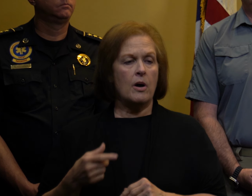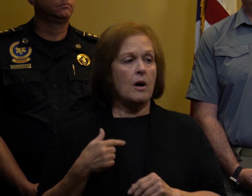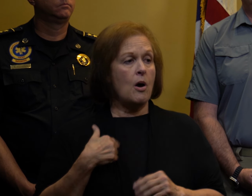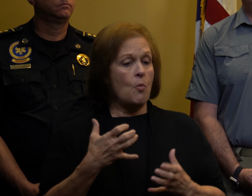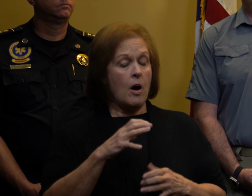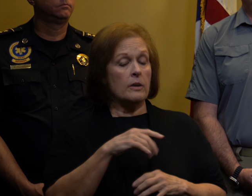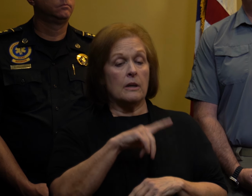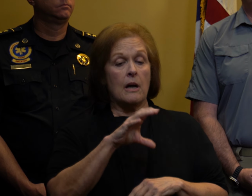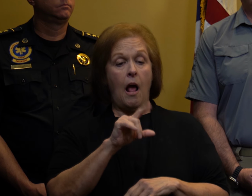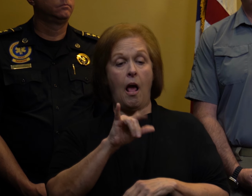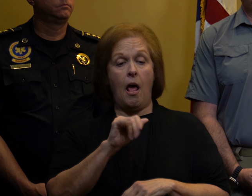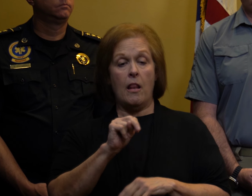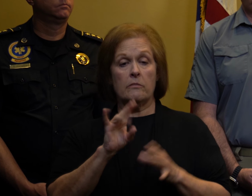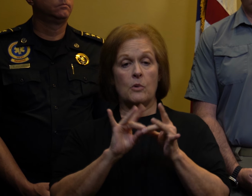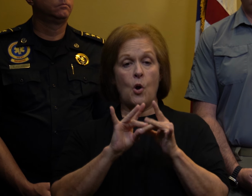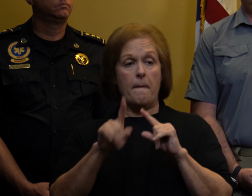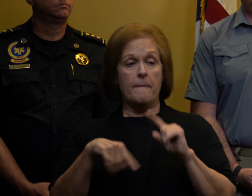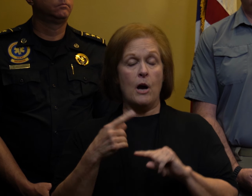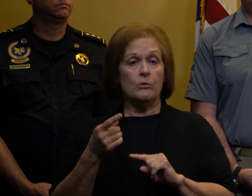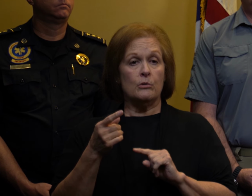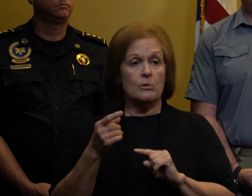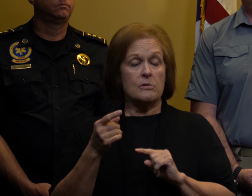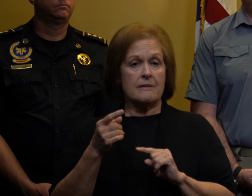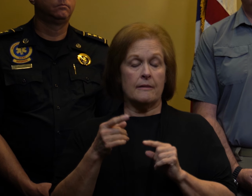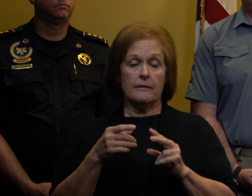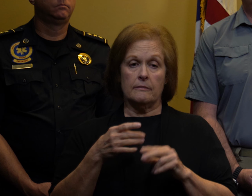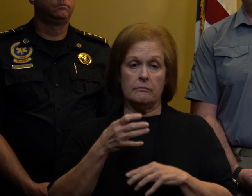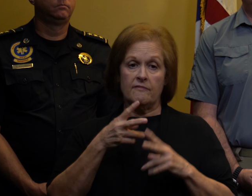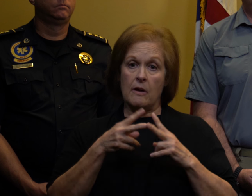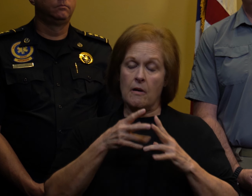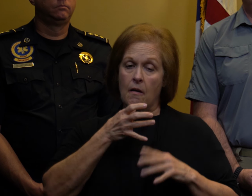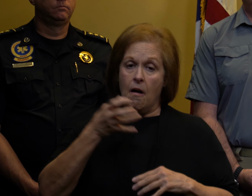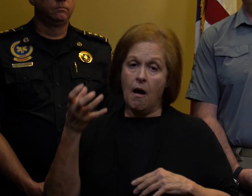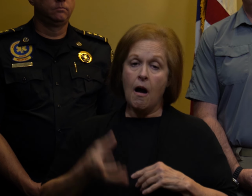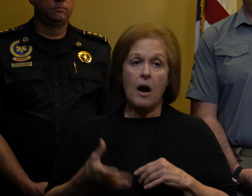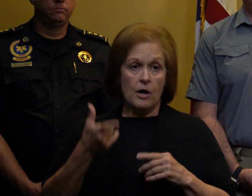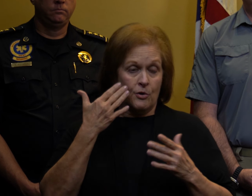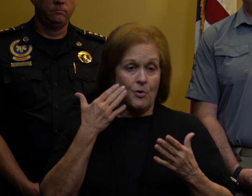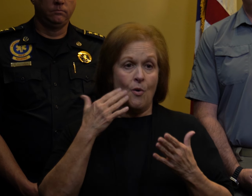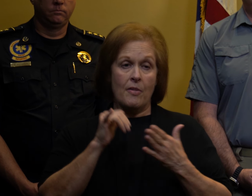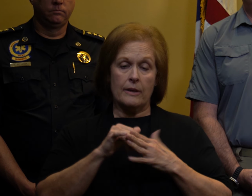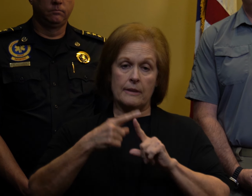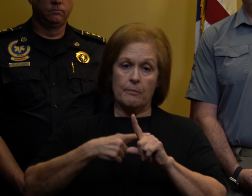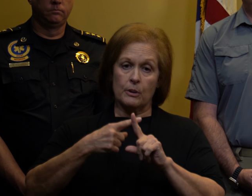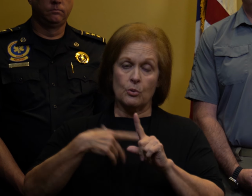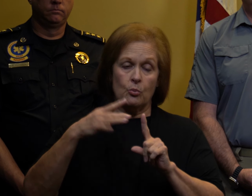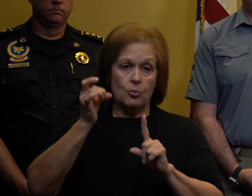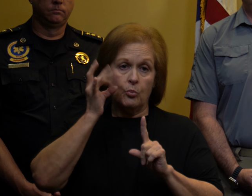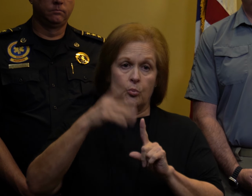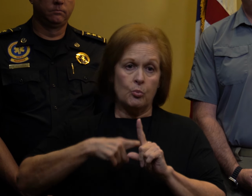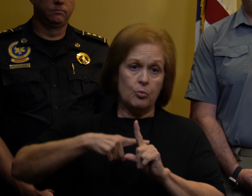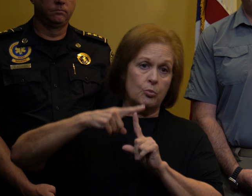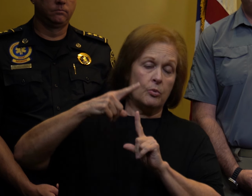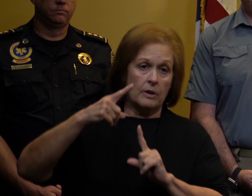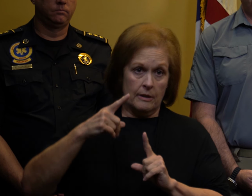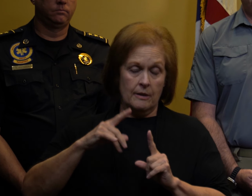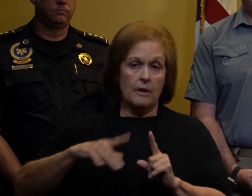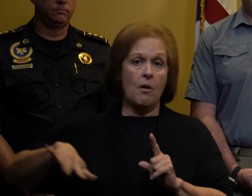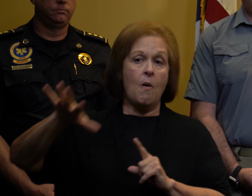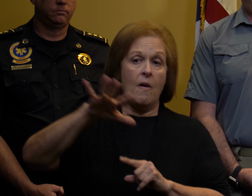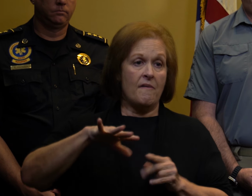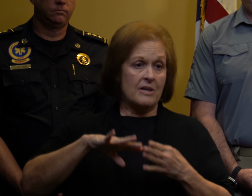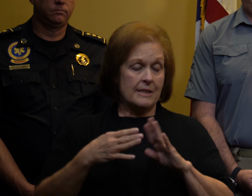Colin is going to speak very much about the excessive heat. We know that these are unprecedented temperatures that we're dealing with throughout the